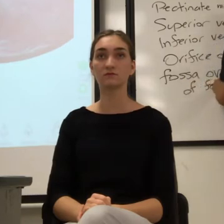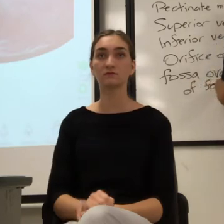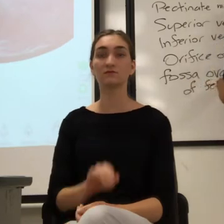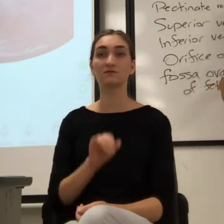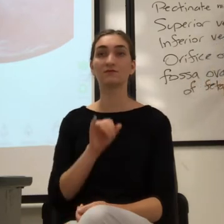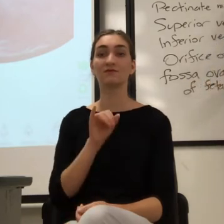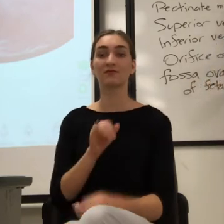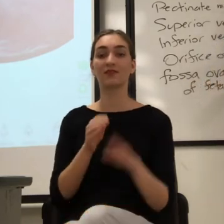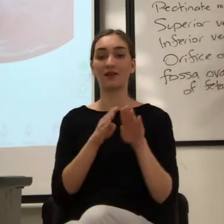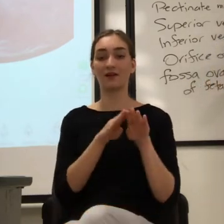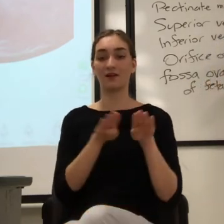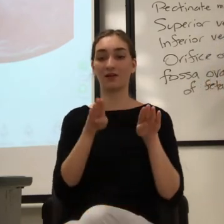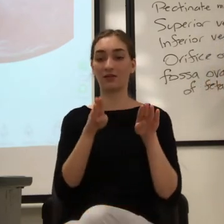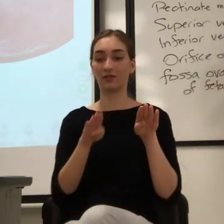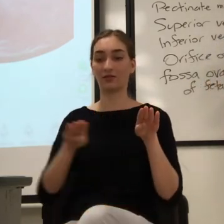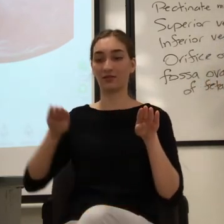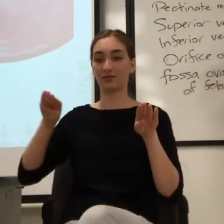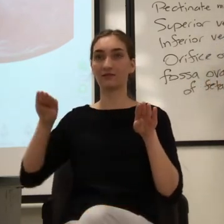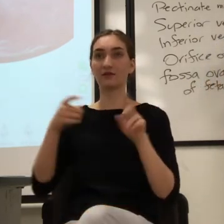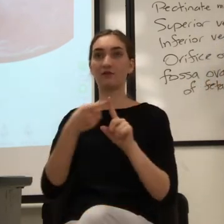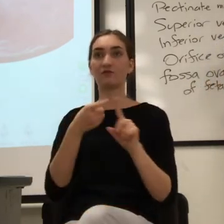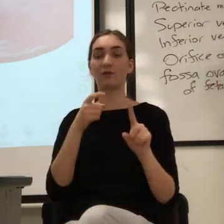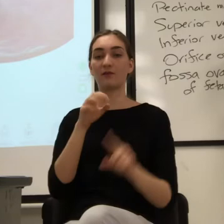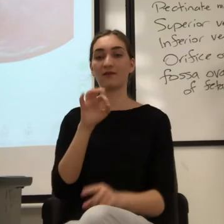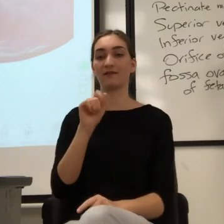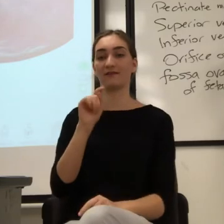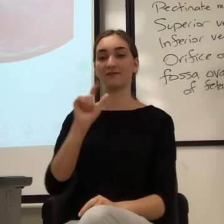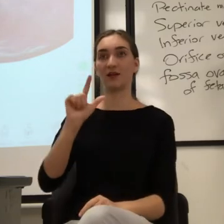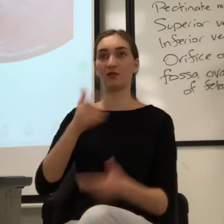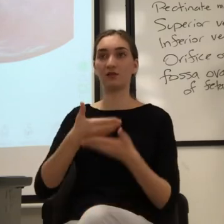fetal circulation.